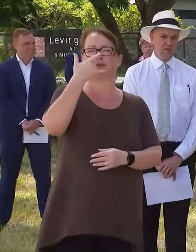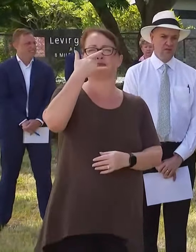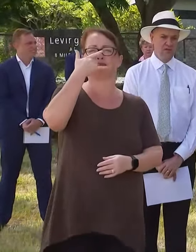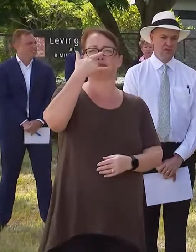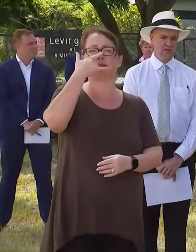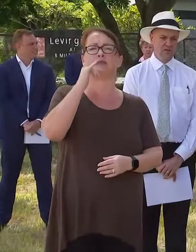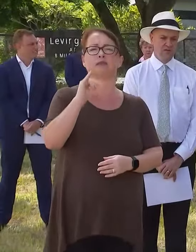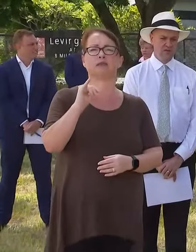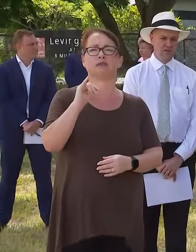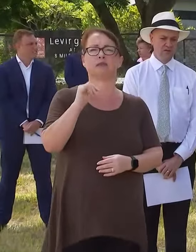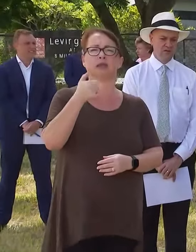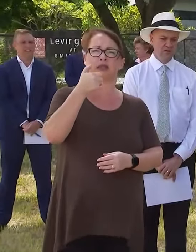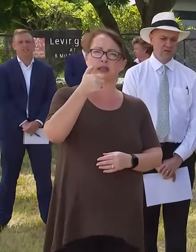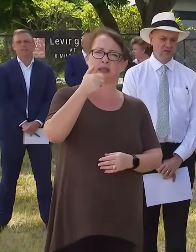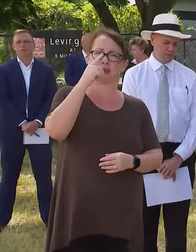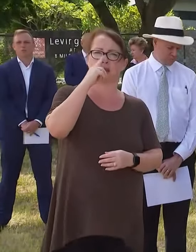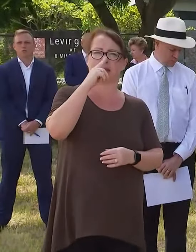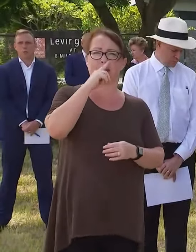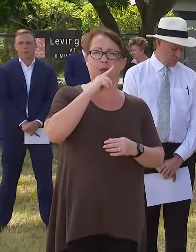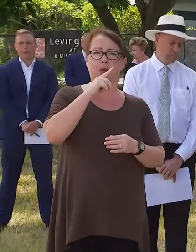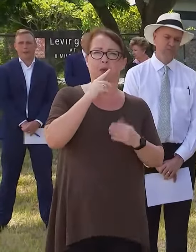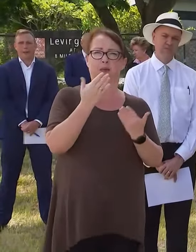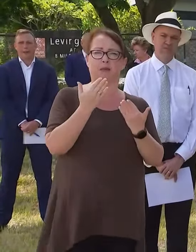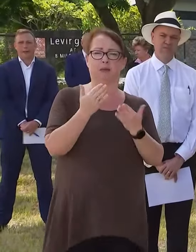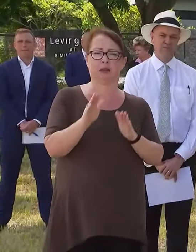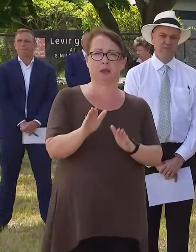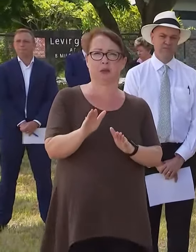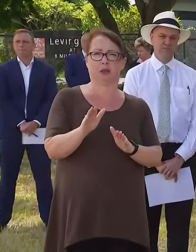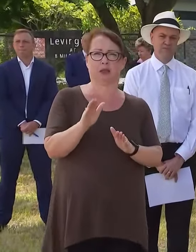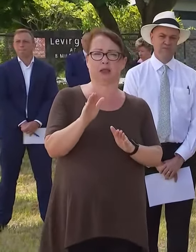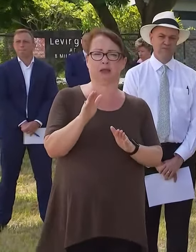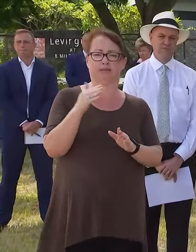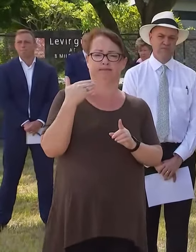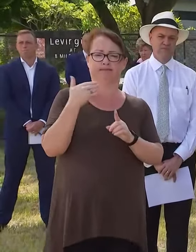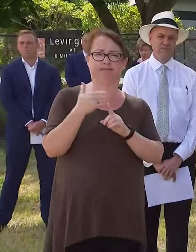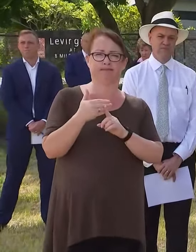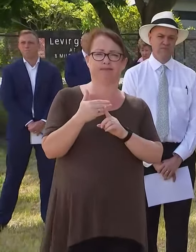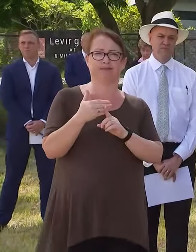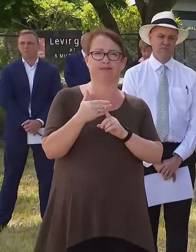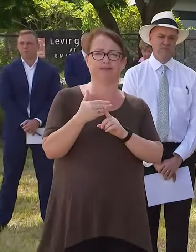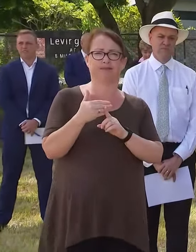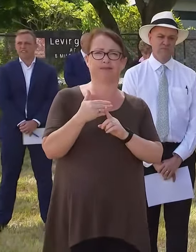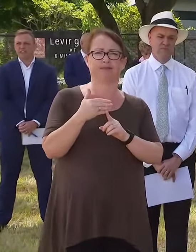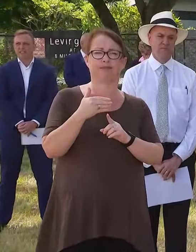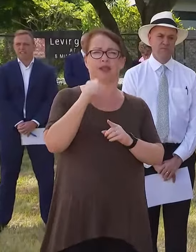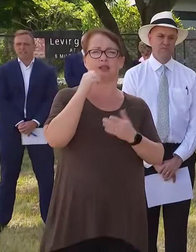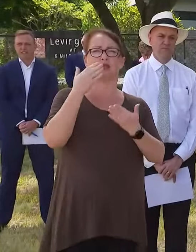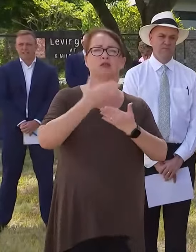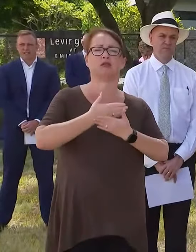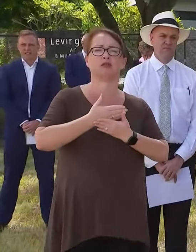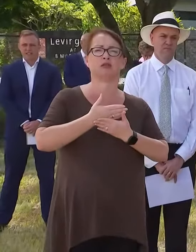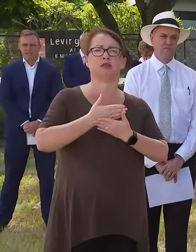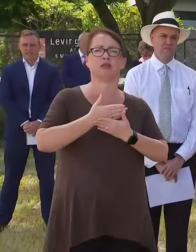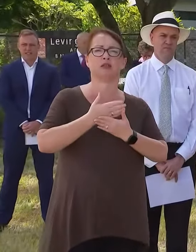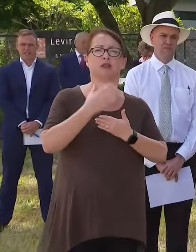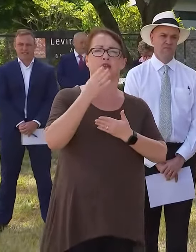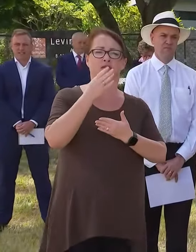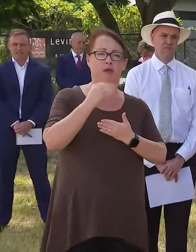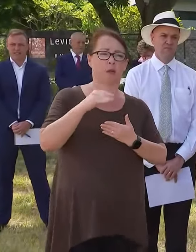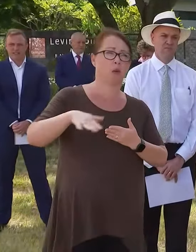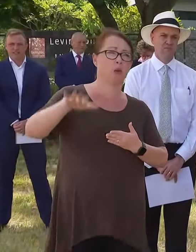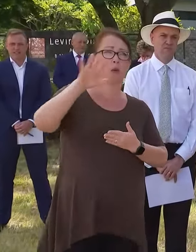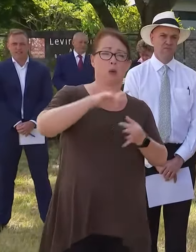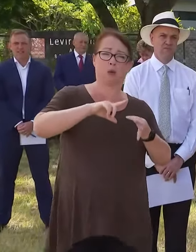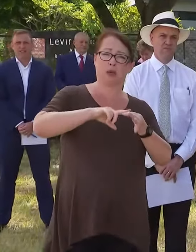Tragically, there have been six people who've lost their lives overnight, and once again, on behalf of Queensland families, I pass